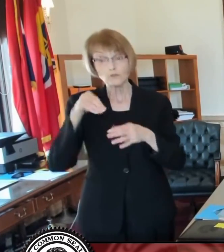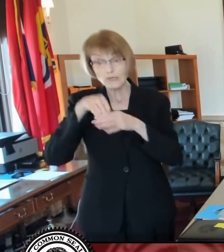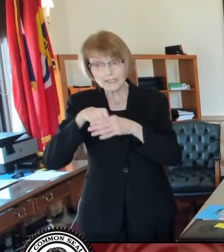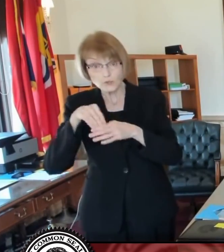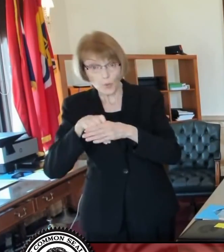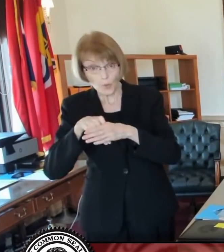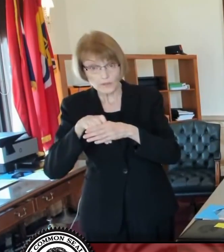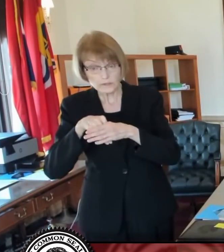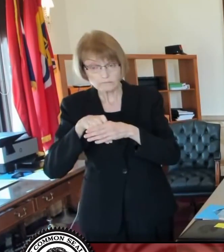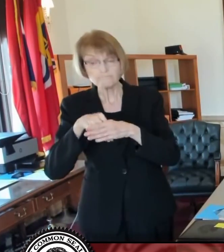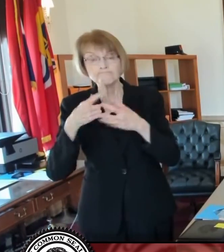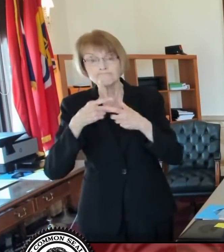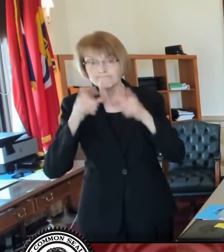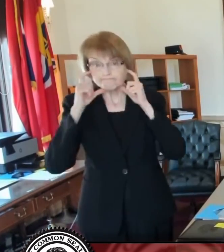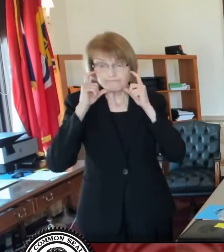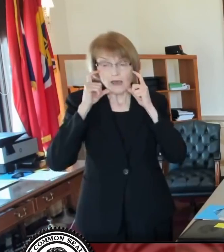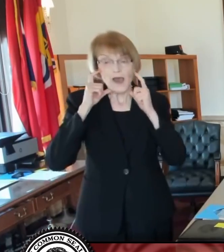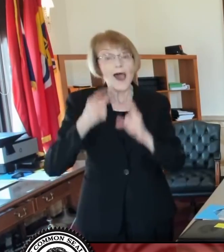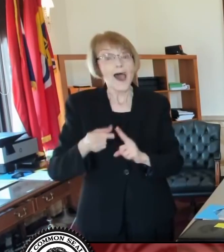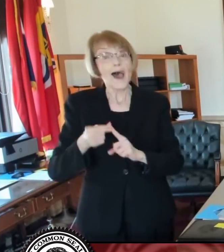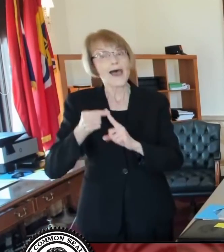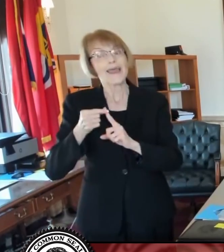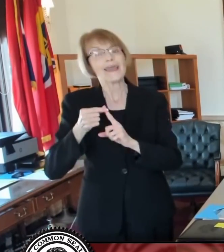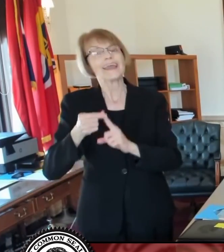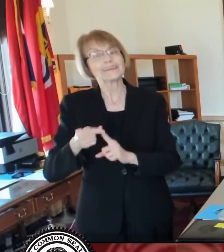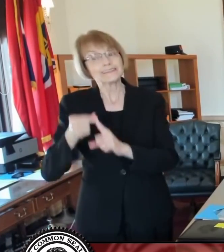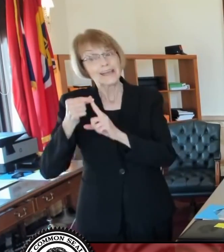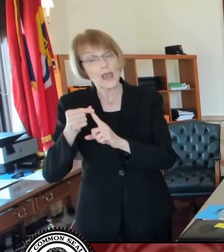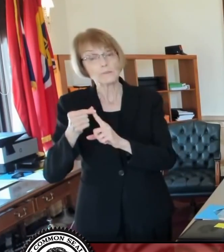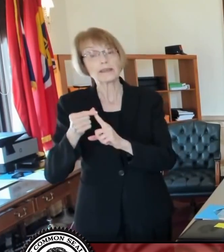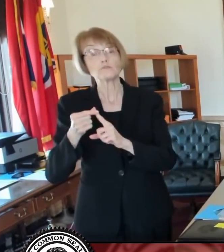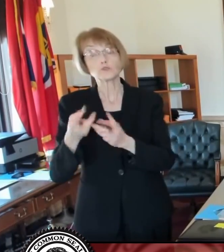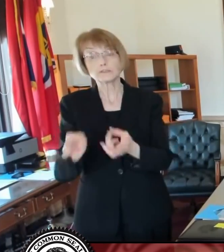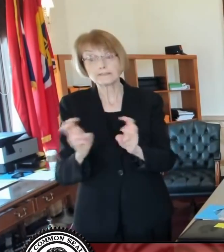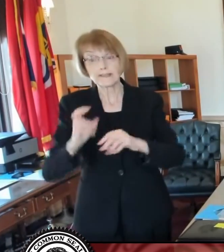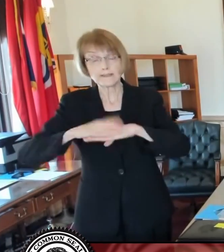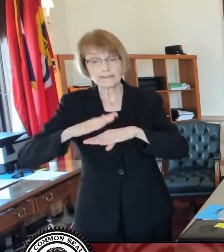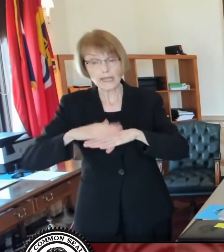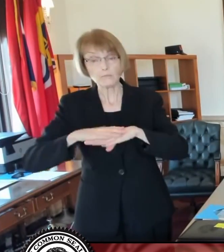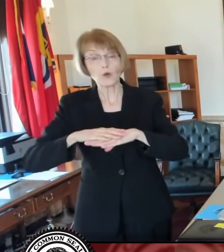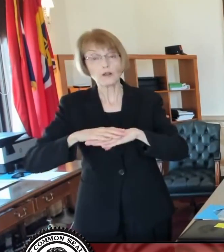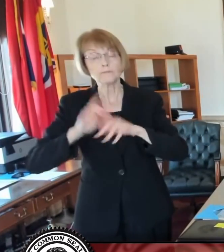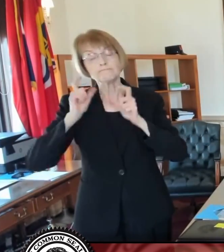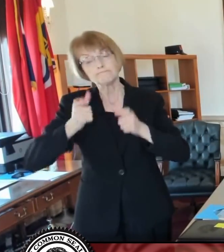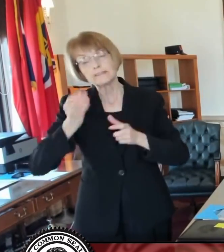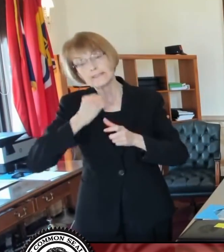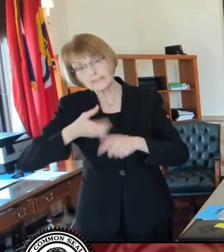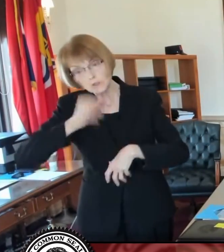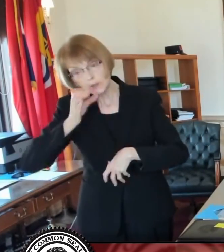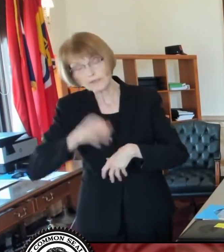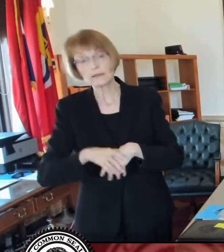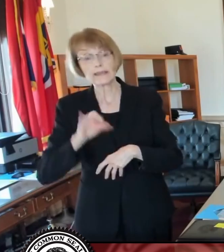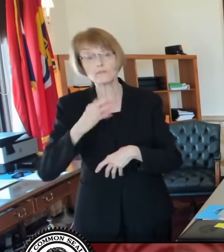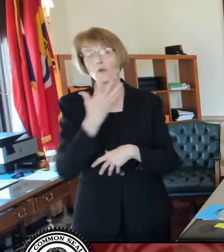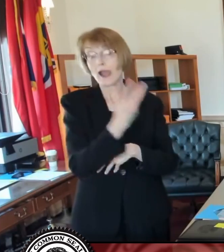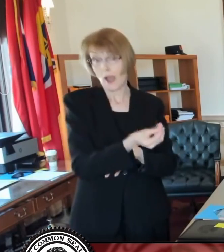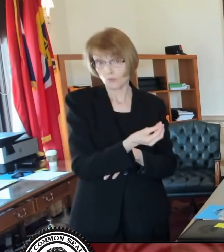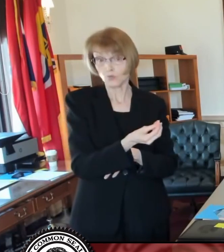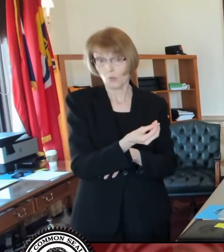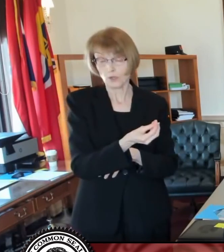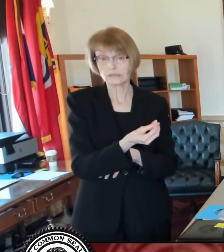indoors, unless you're seated at a table eating and drinking, or if you're outdoors, you have